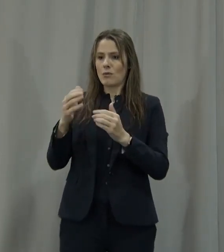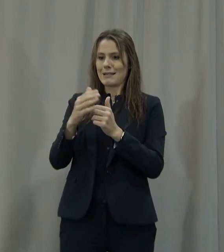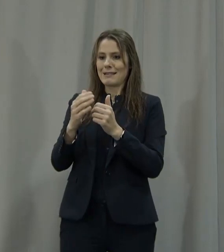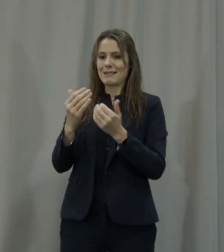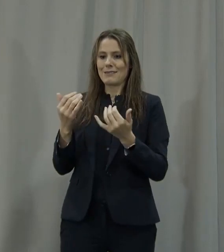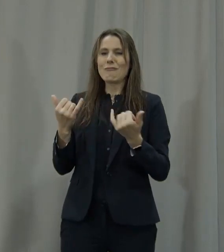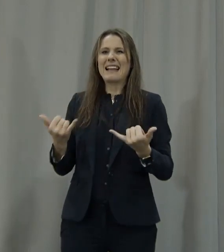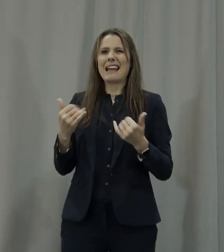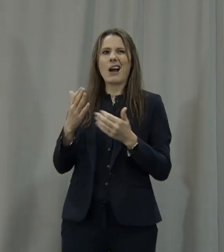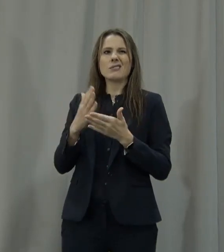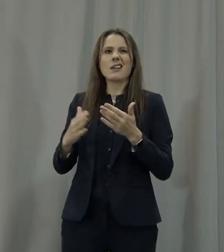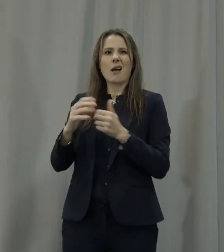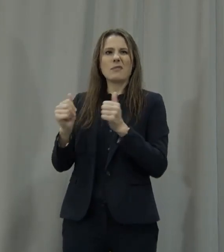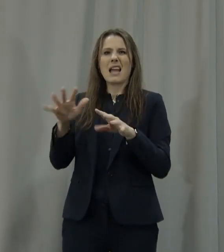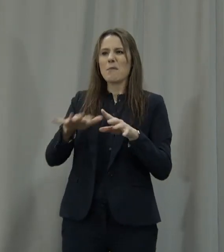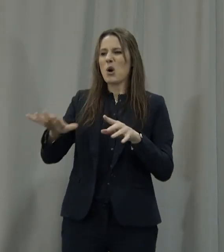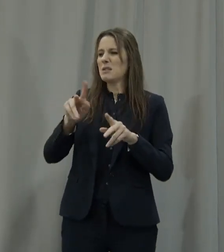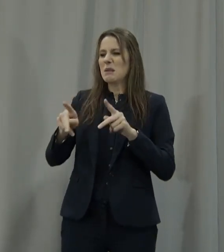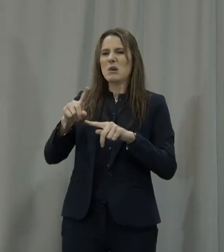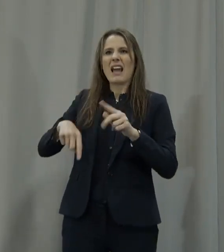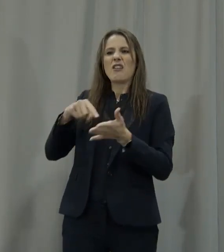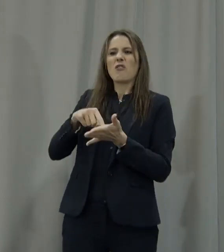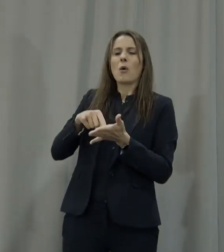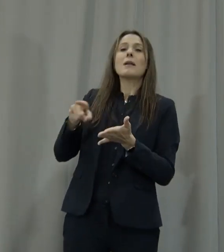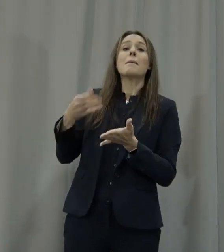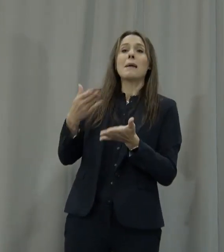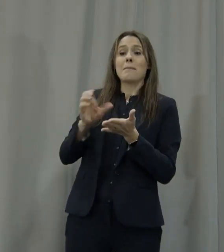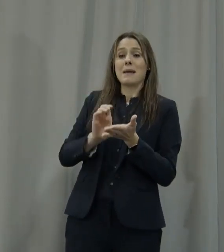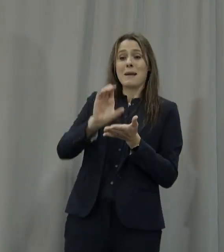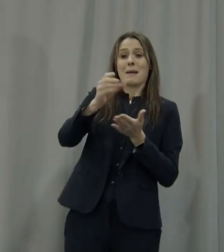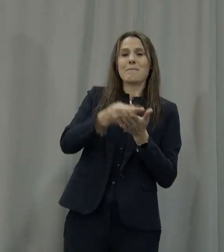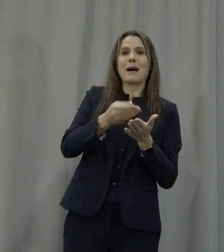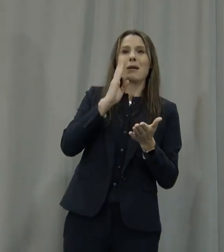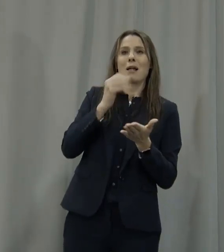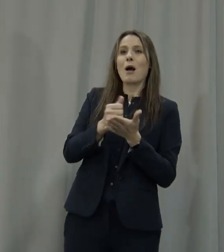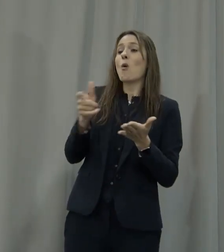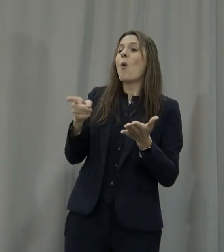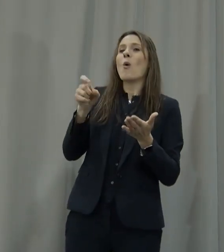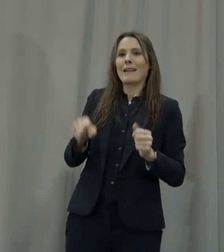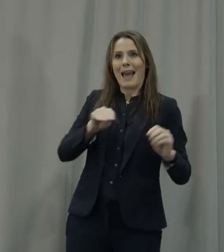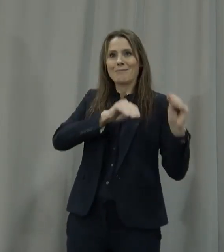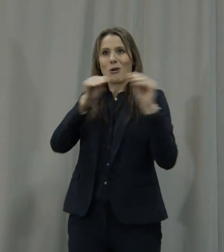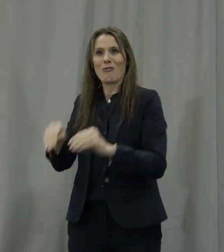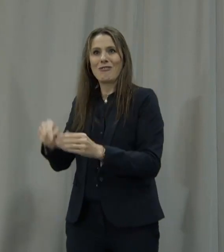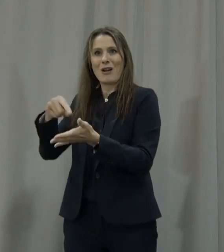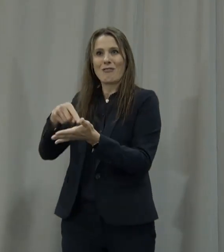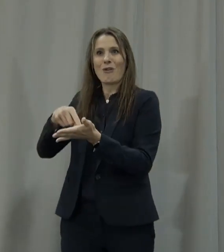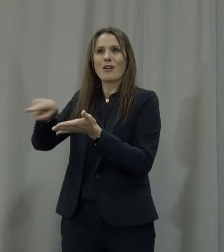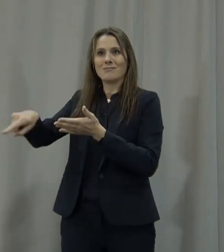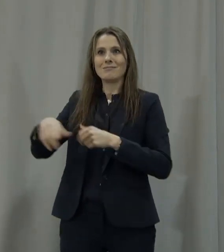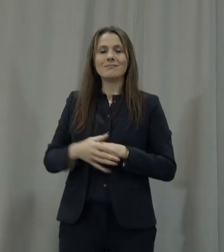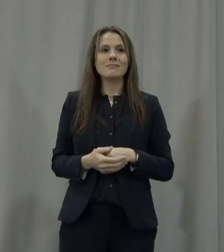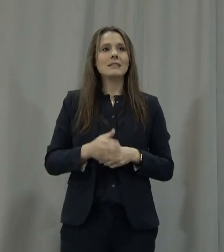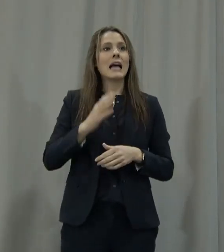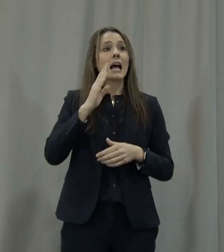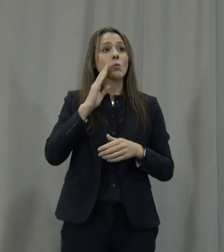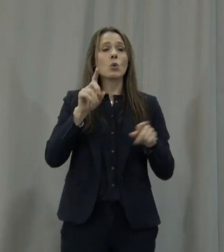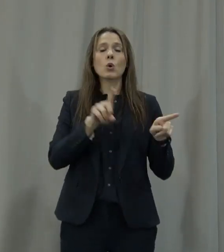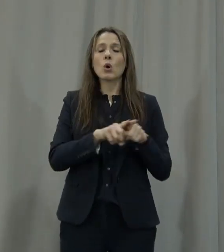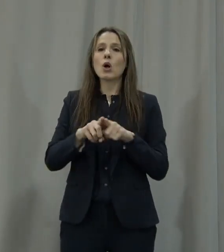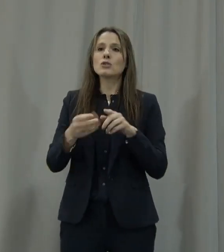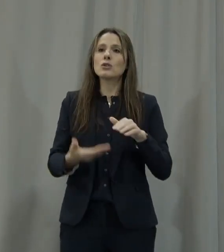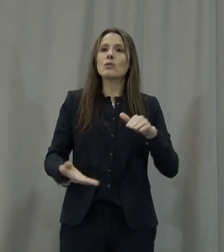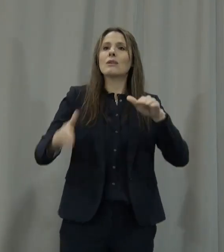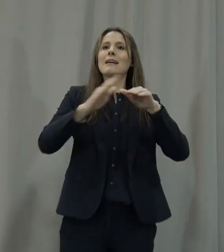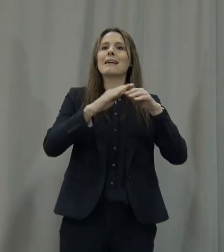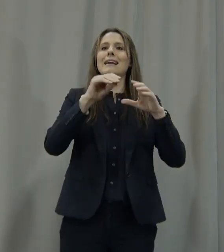families. The housing session also highlighted the need to promote the increase of bank investments in lower